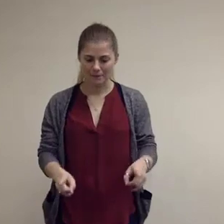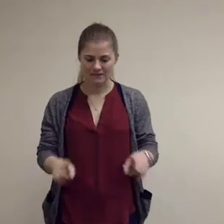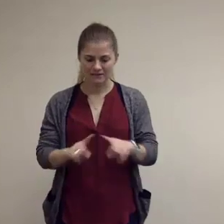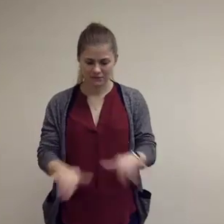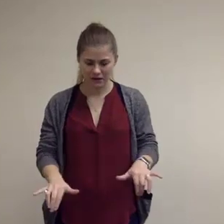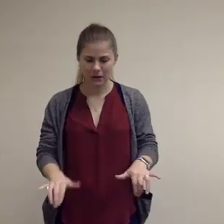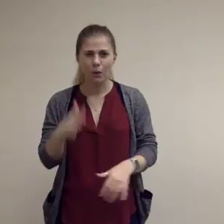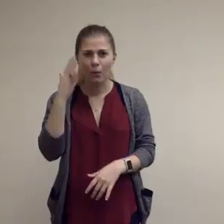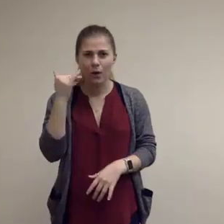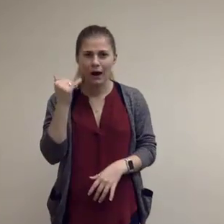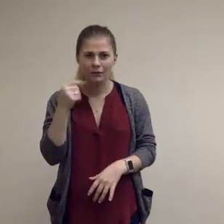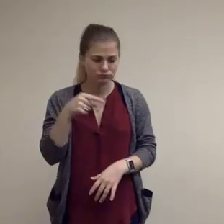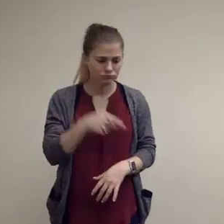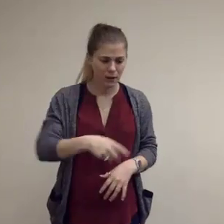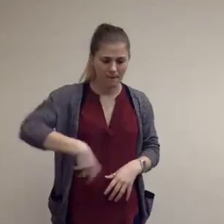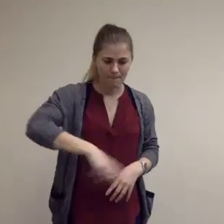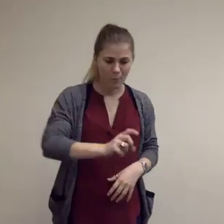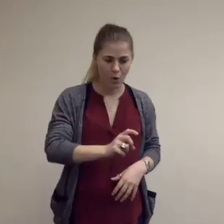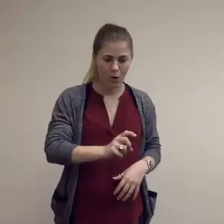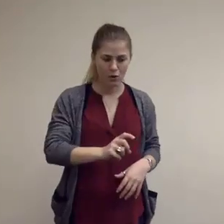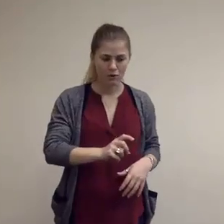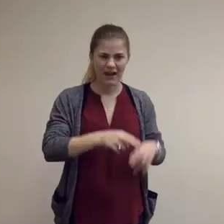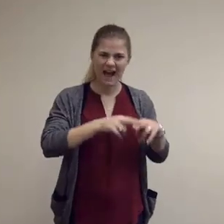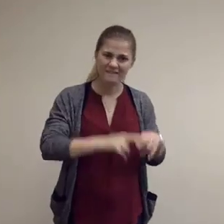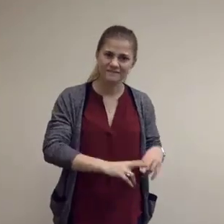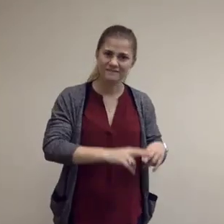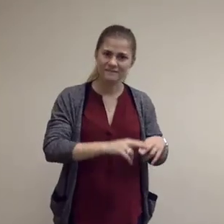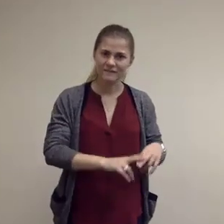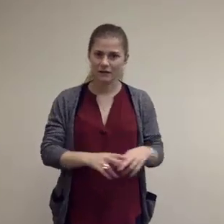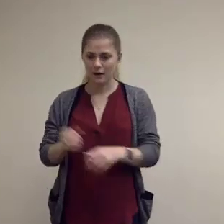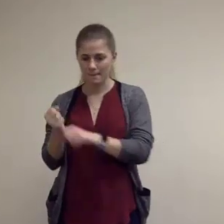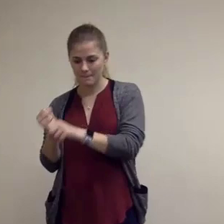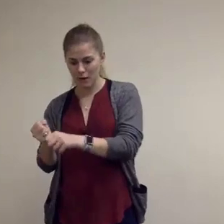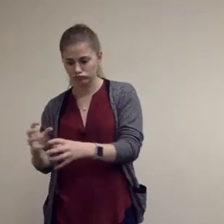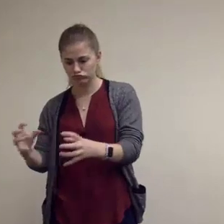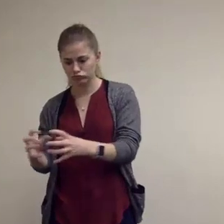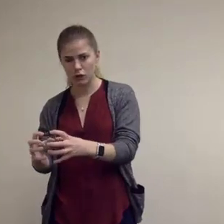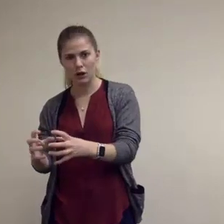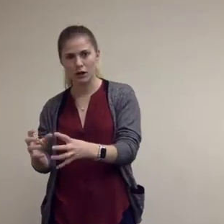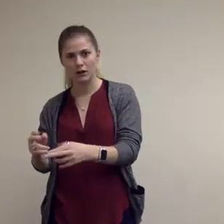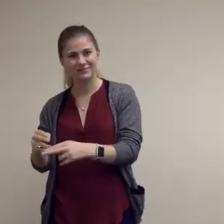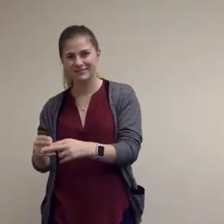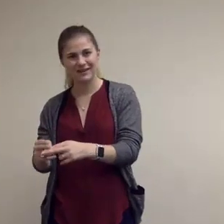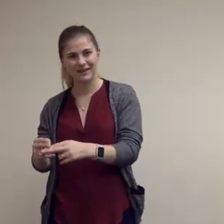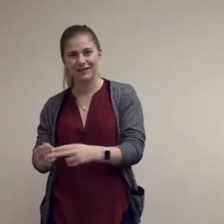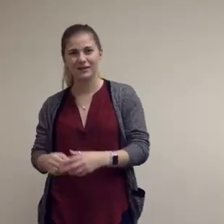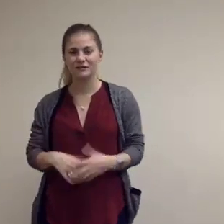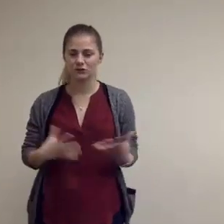more. I mean, you're right, but does it make sense? No, it doesn't. I agree. If I dropped a baseball and a feather, which one would